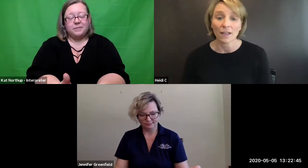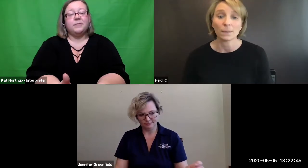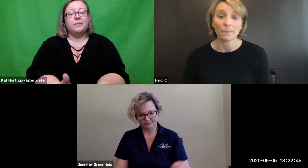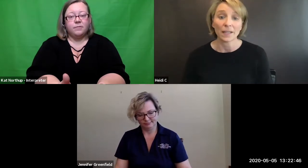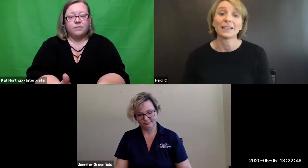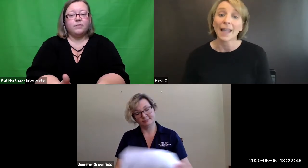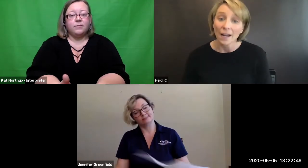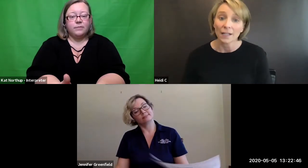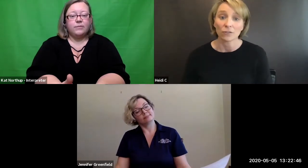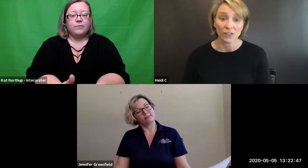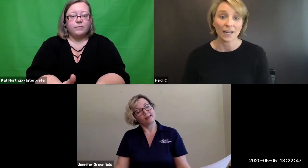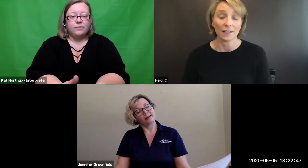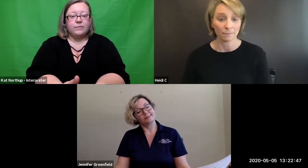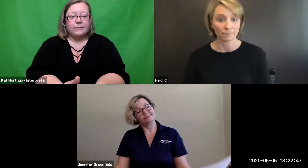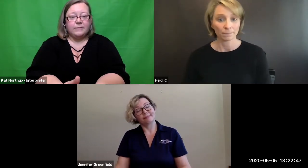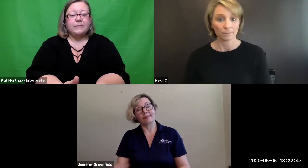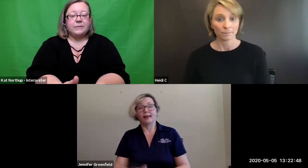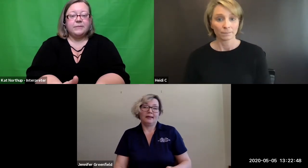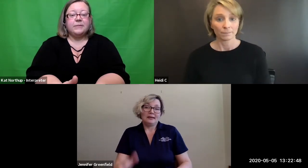could develop something that they are interested in.